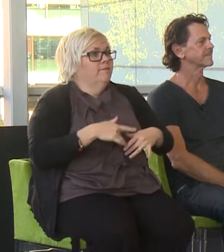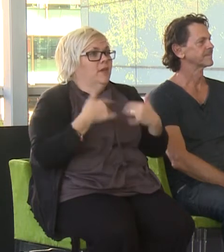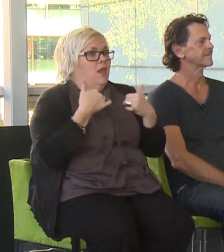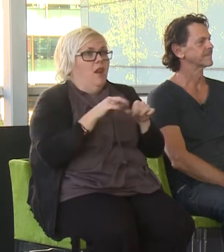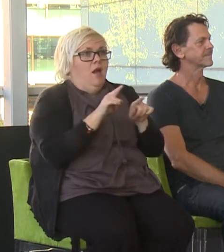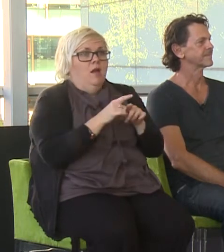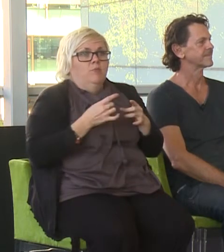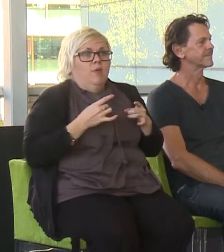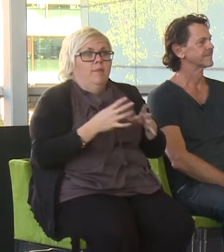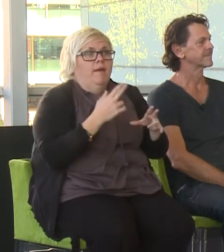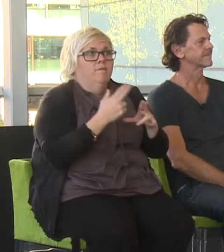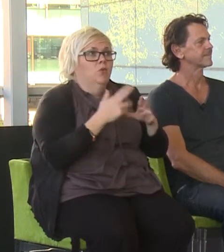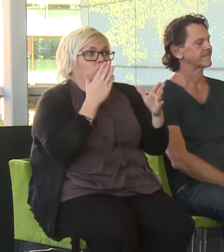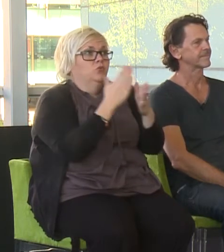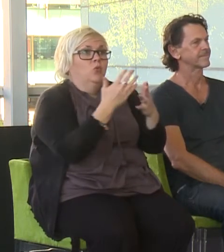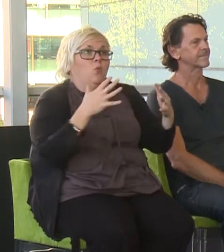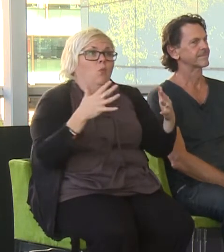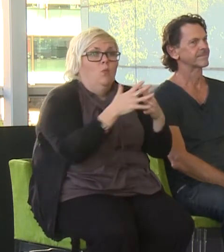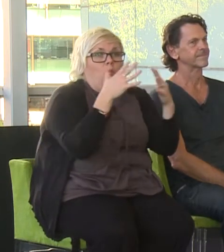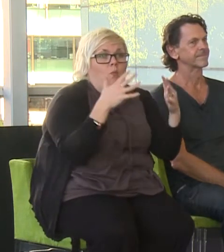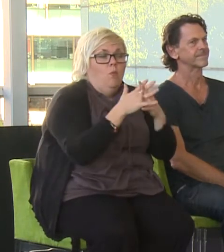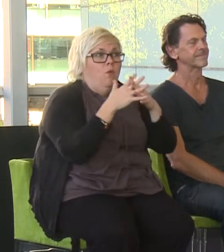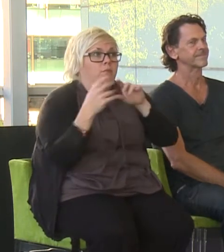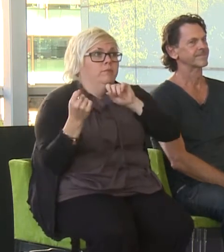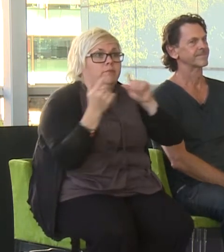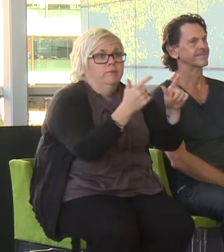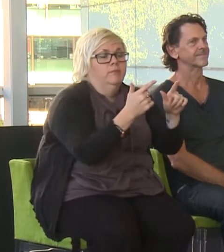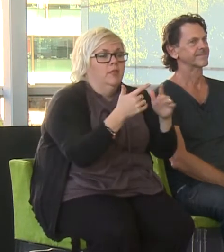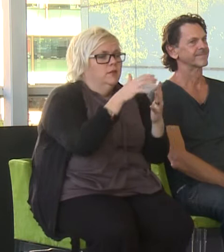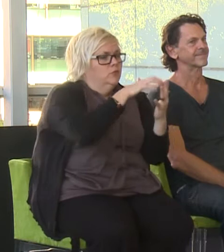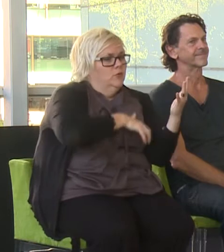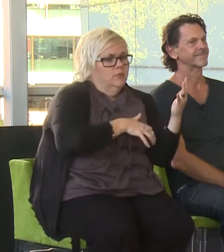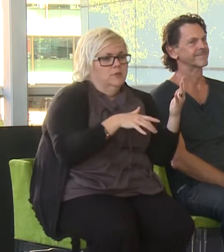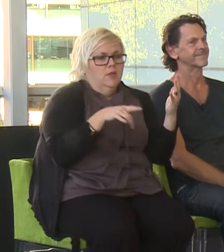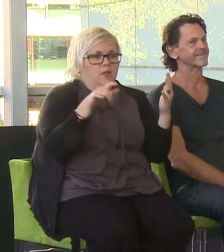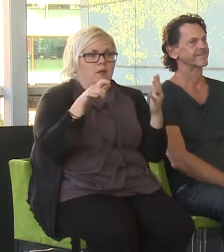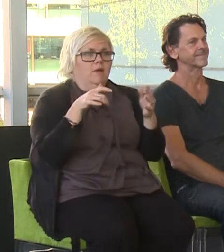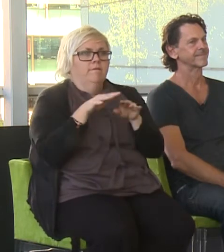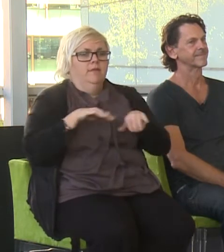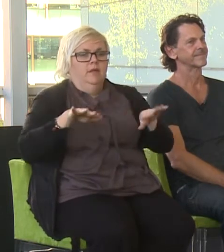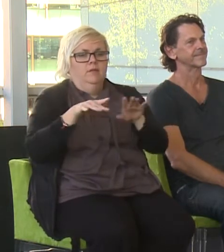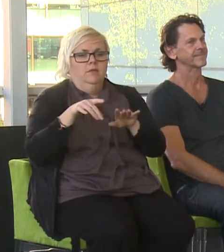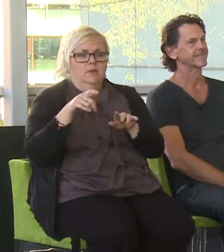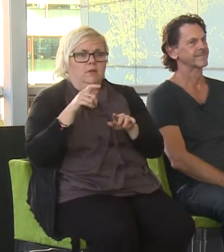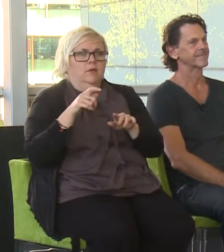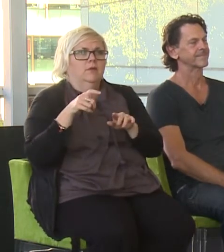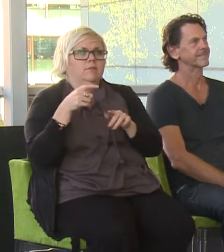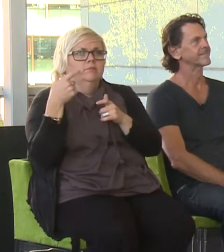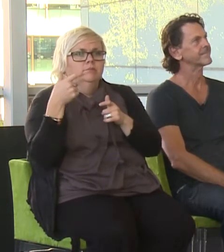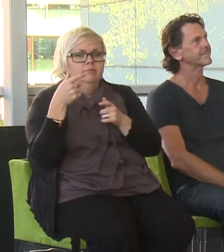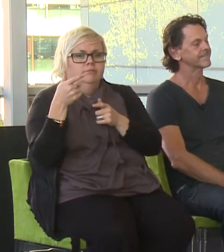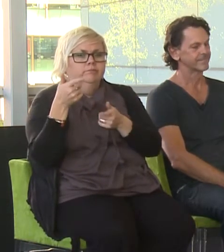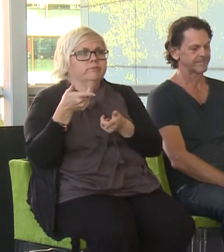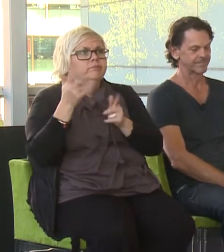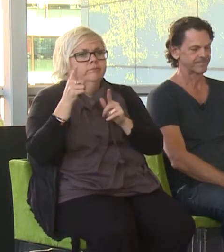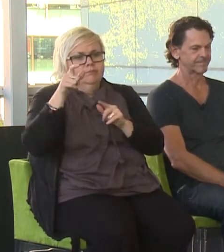into battle. The battle plan is the script, the field marshal is the director, and a chain of command develops down